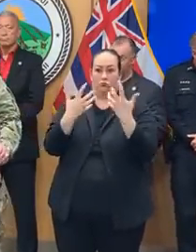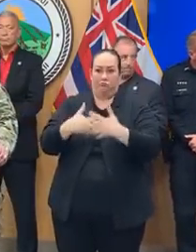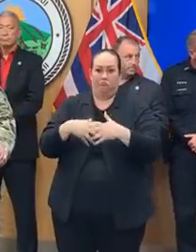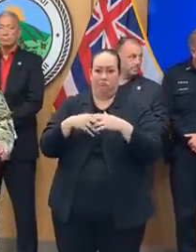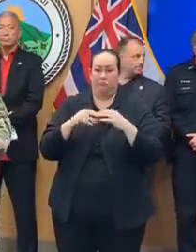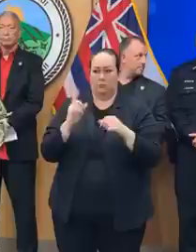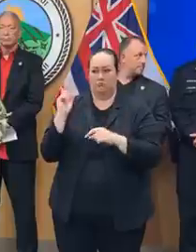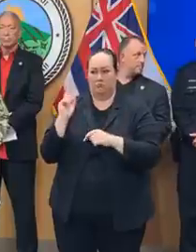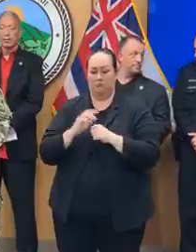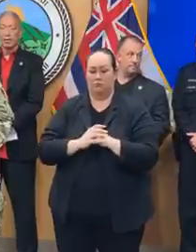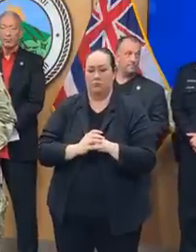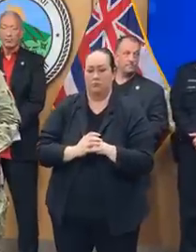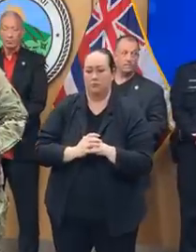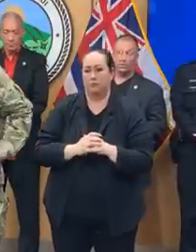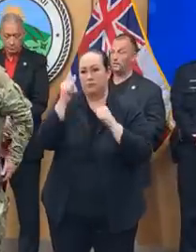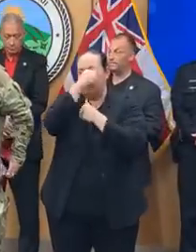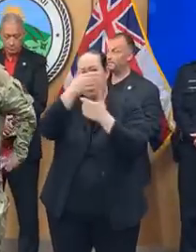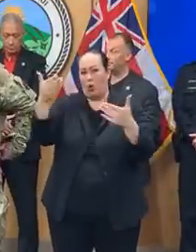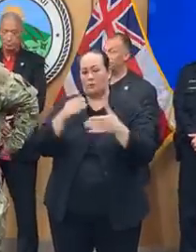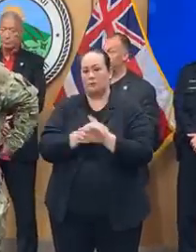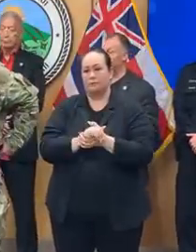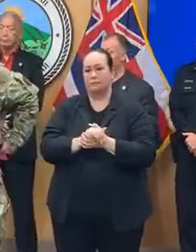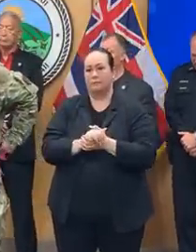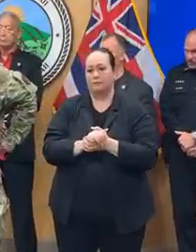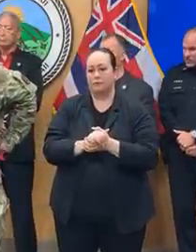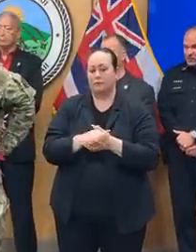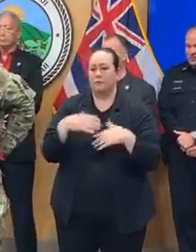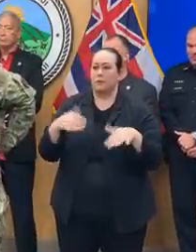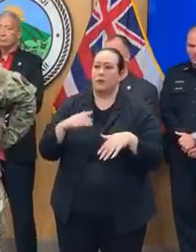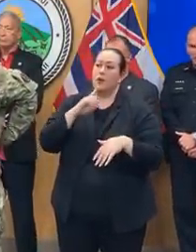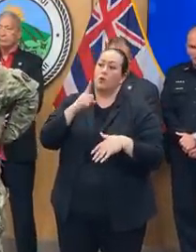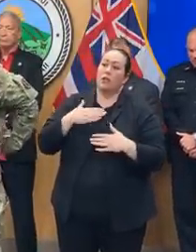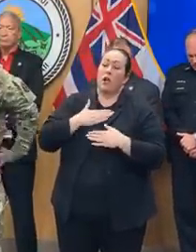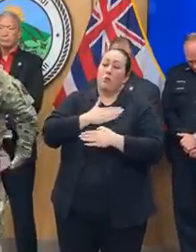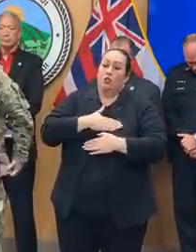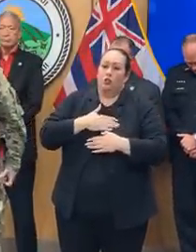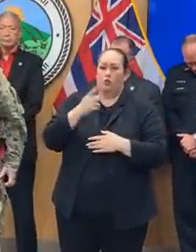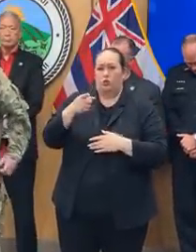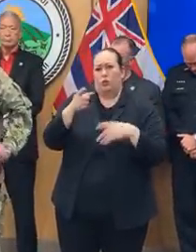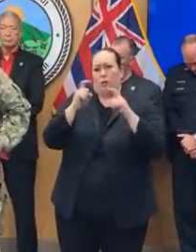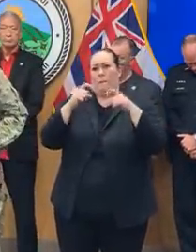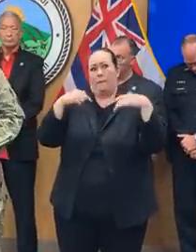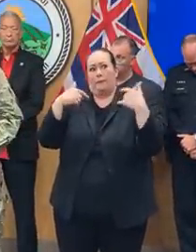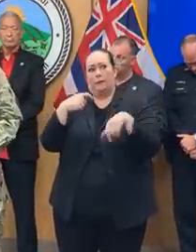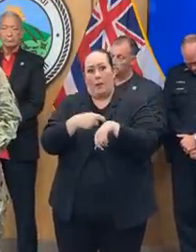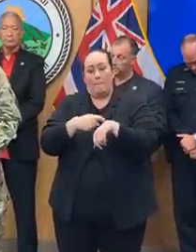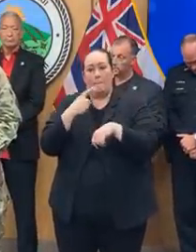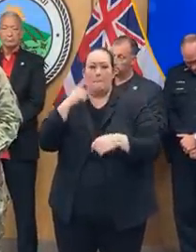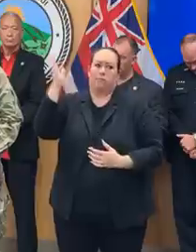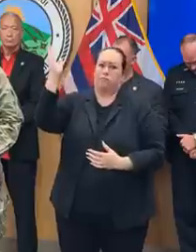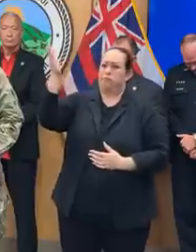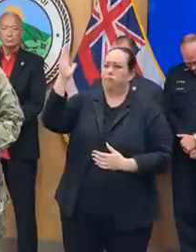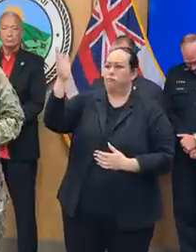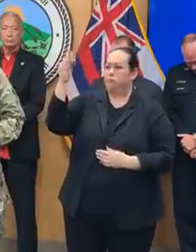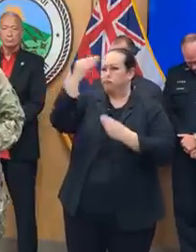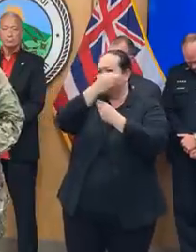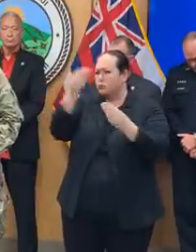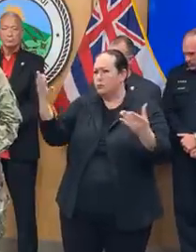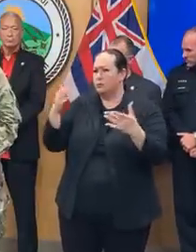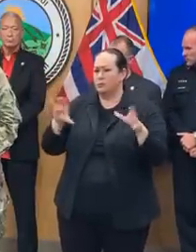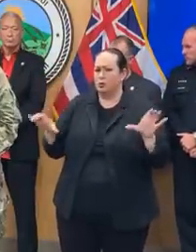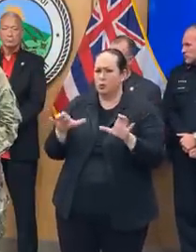Yeah, aloha and good afternoon. Hey, I really appreciate you affording me the time to come and bring you up to date on what we've been